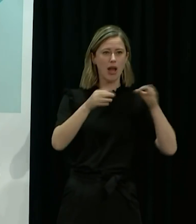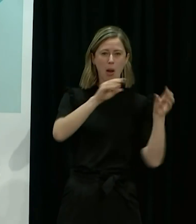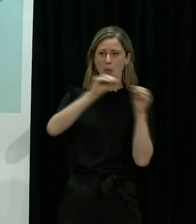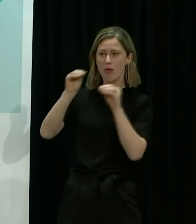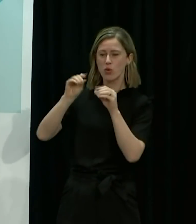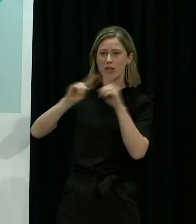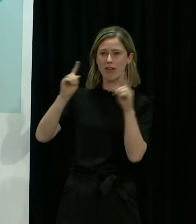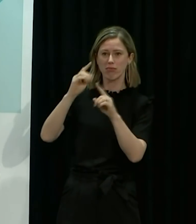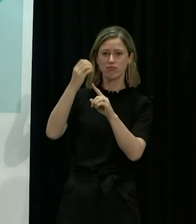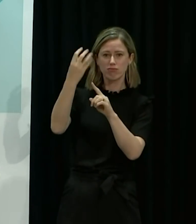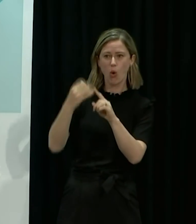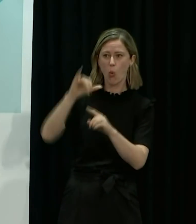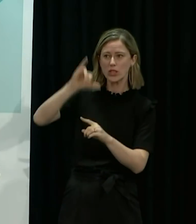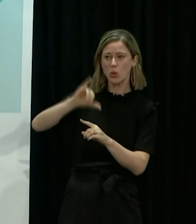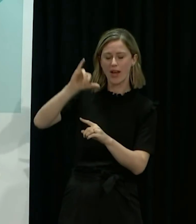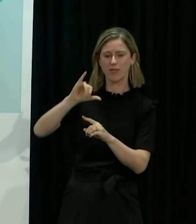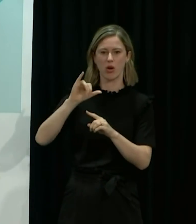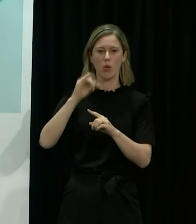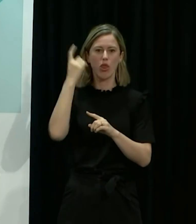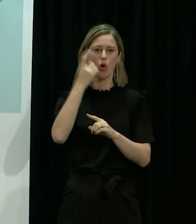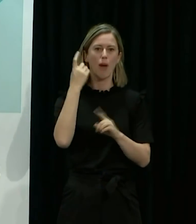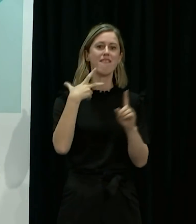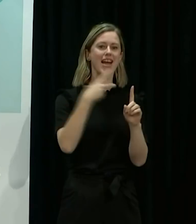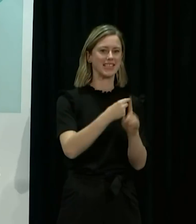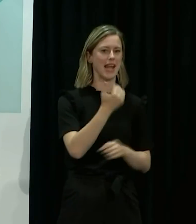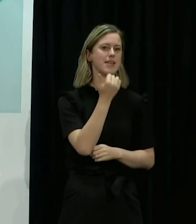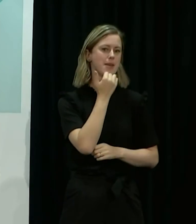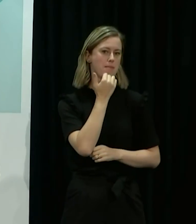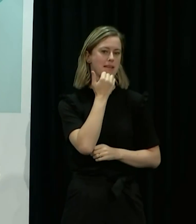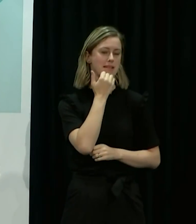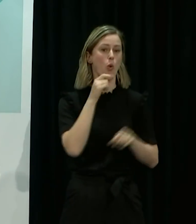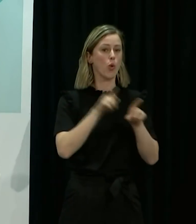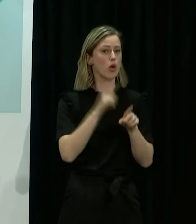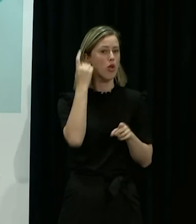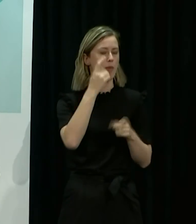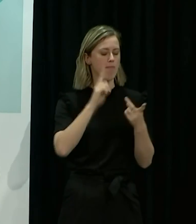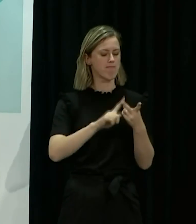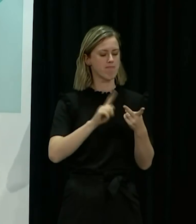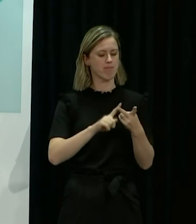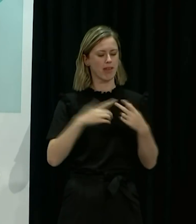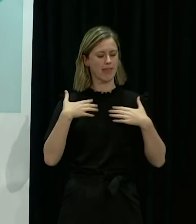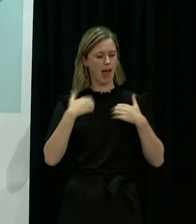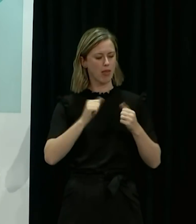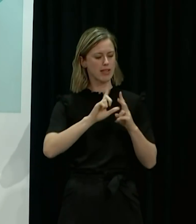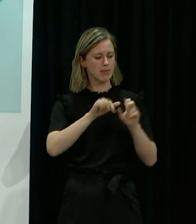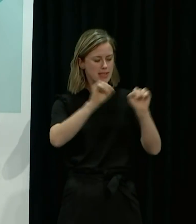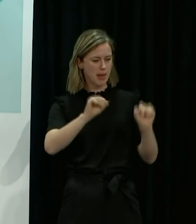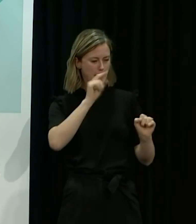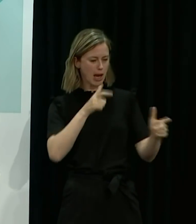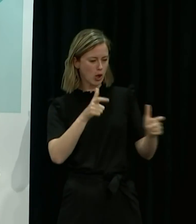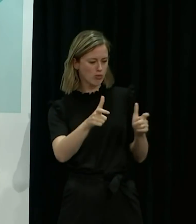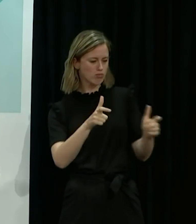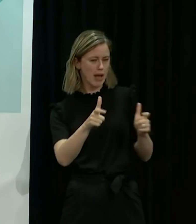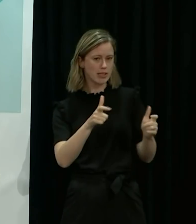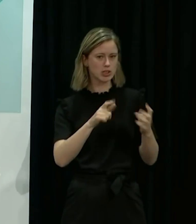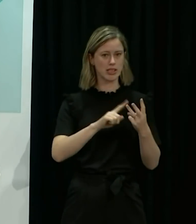setting a region's colour in the new traffic light system. But we also considered the following: capacity of the health and disability system in a